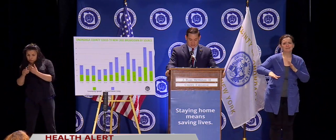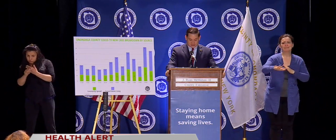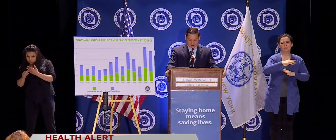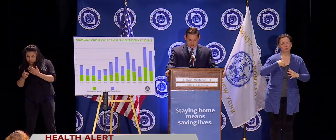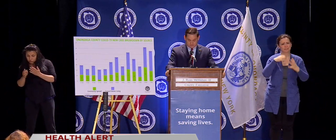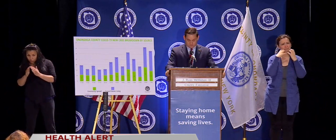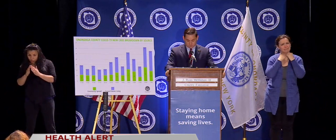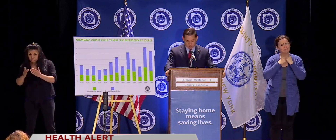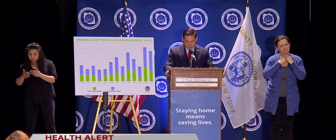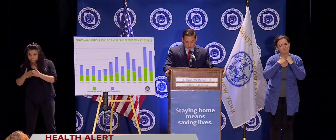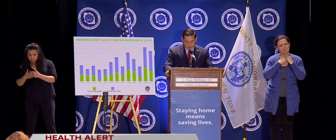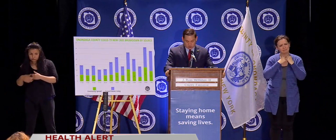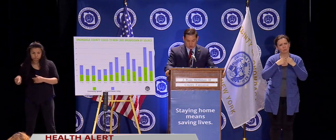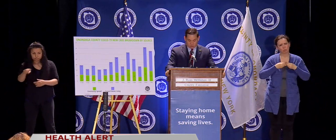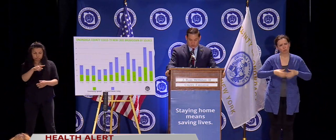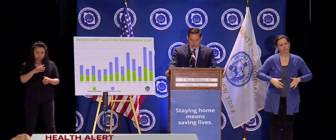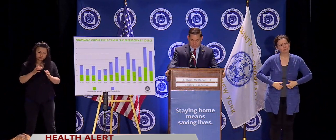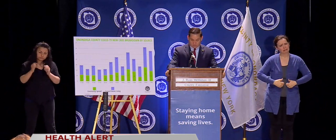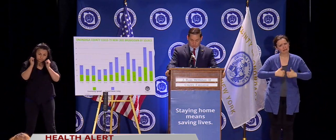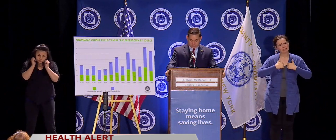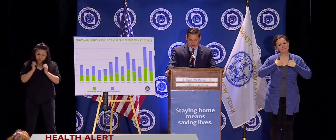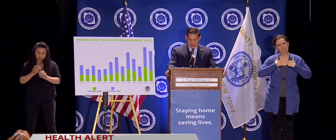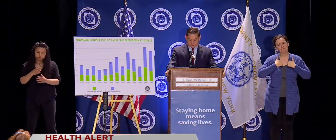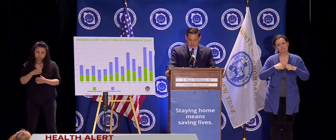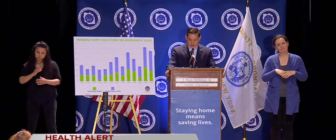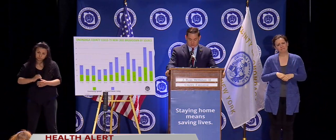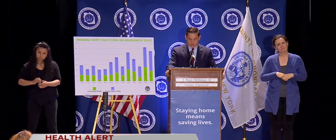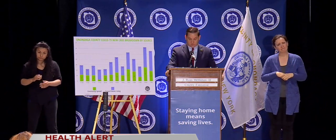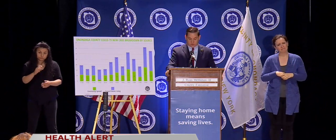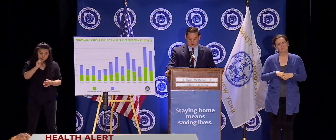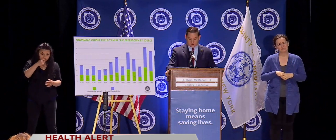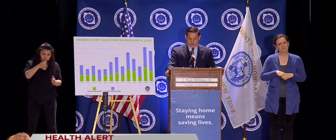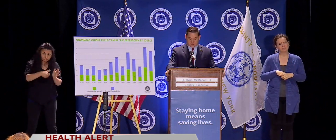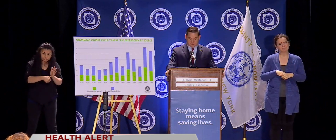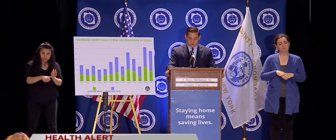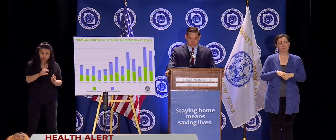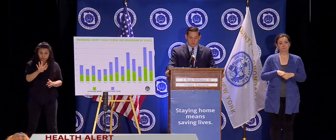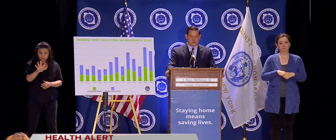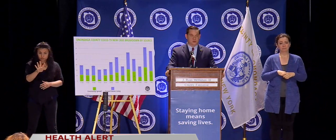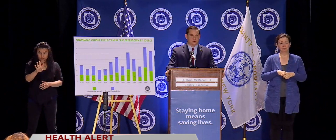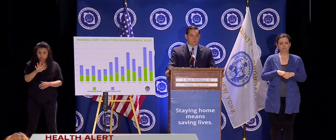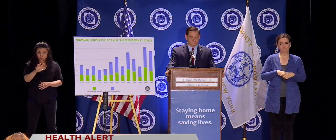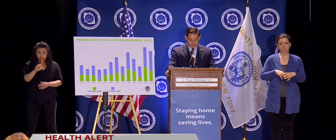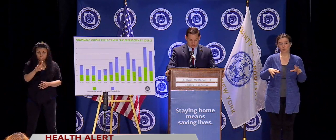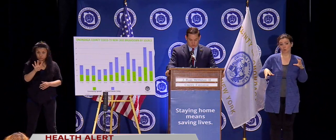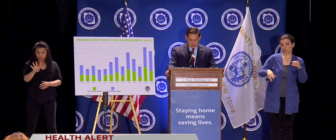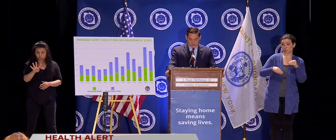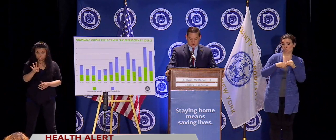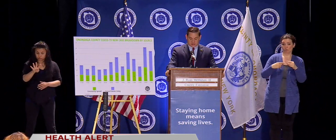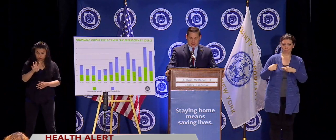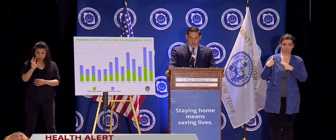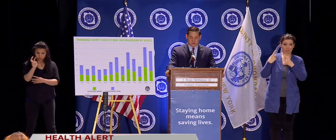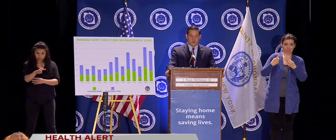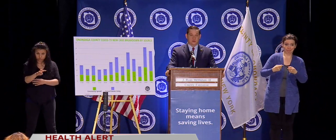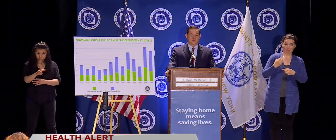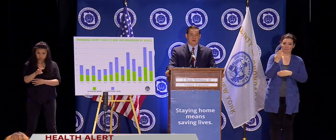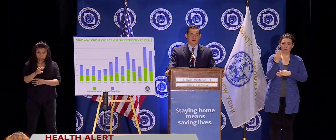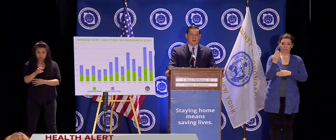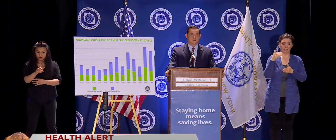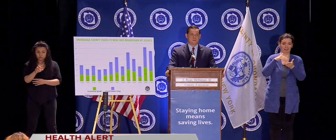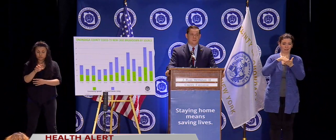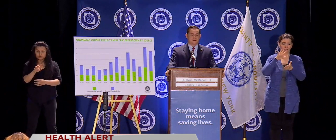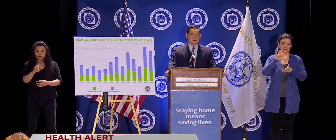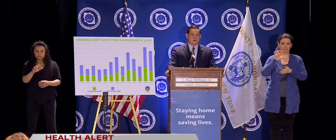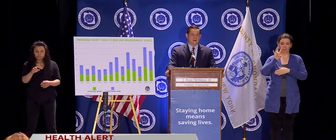Related to testing, we have 14,746 tests that we've administered. This does not include